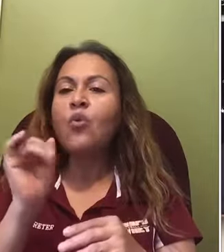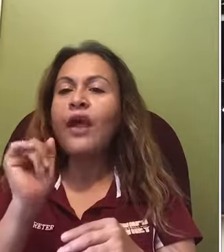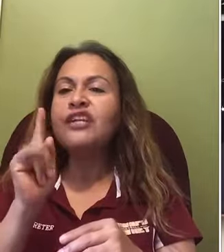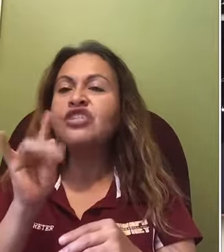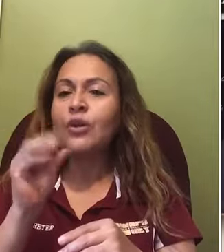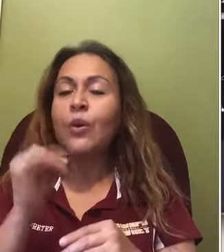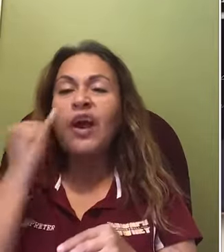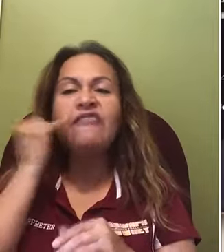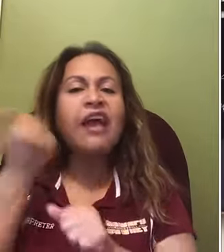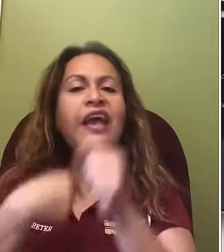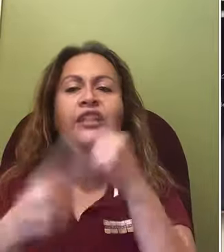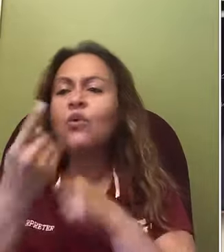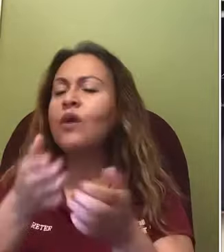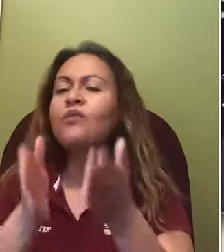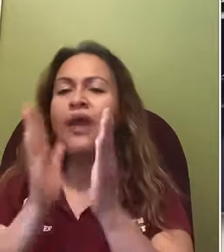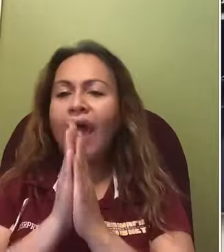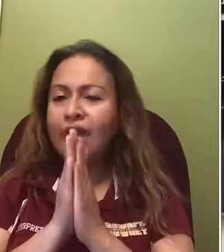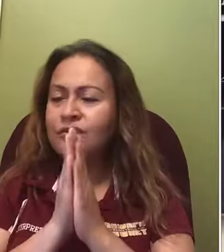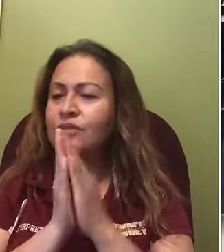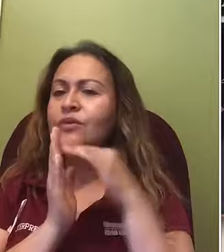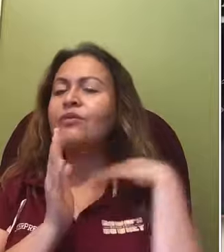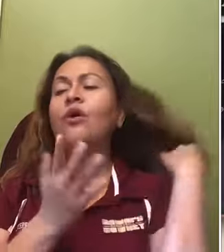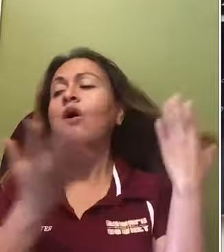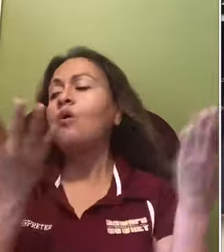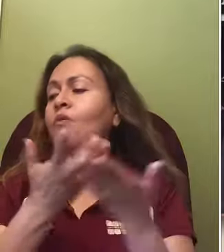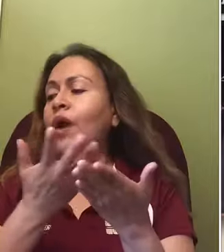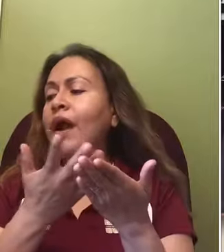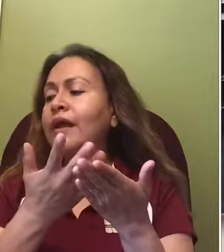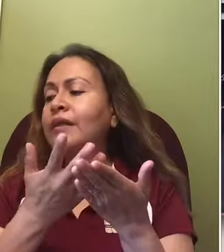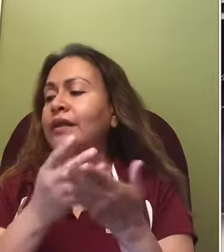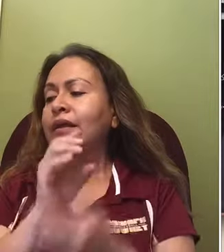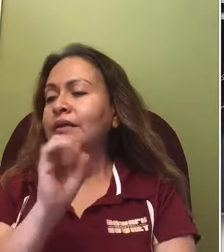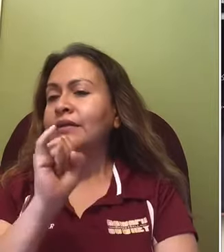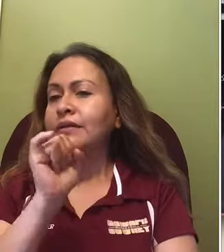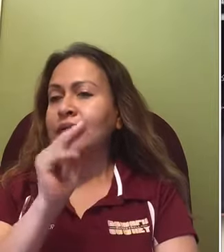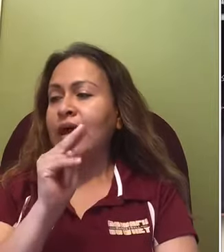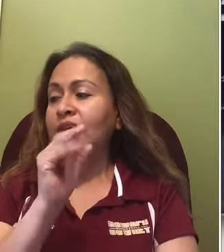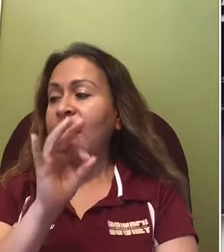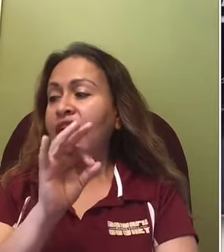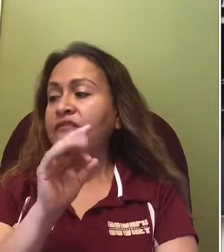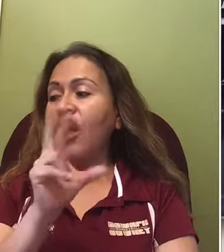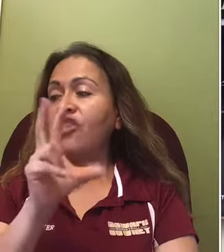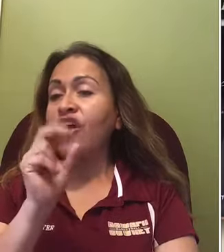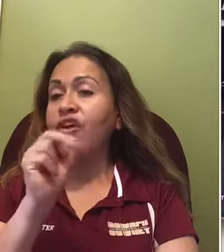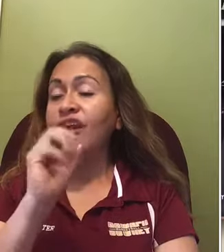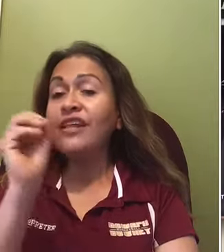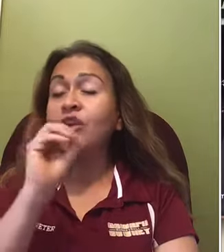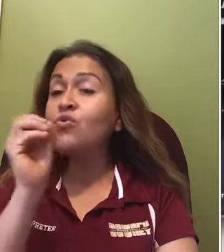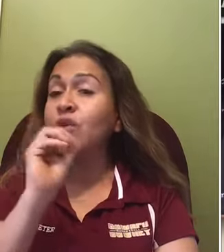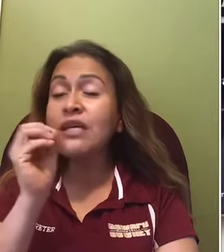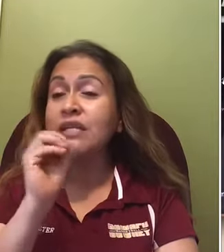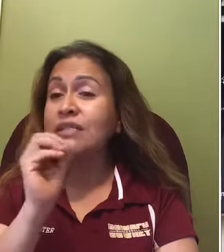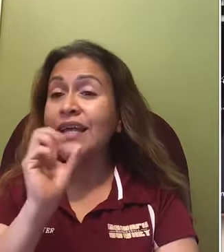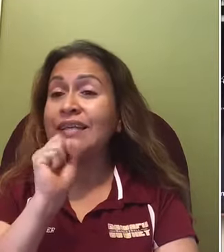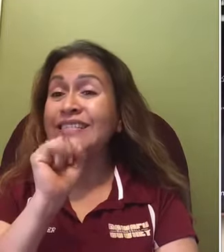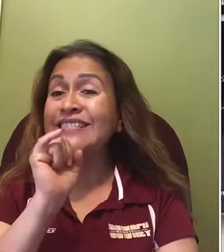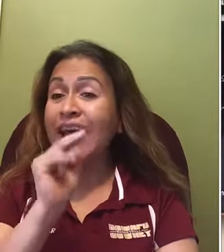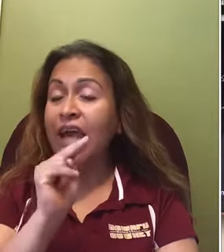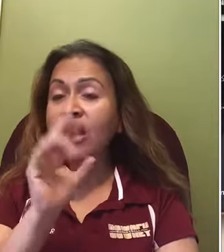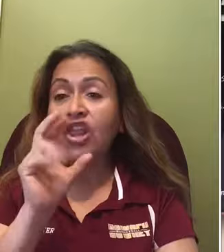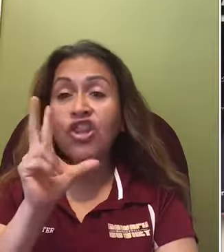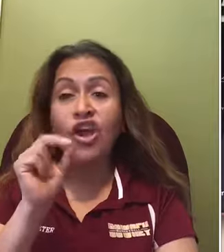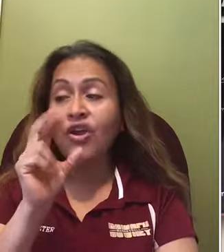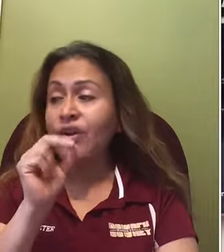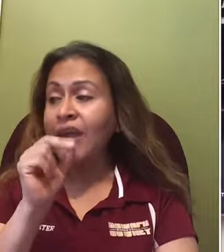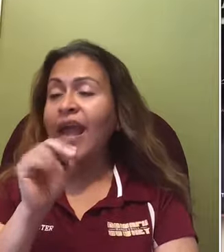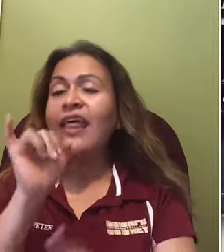were to ask you, what is the sine of 30 degrees? And remember, the 30 degrees is one of the angles